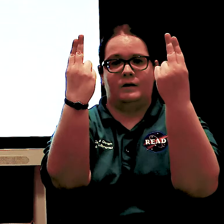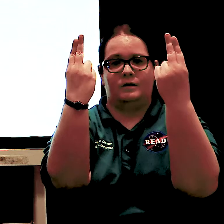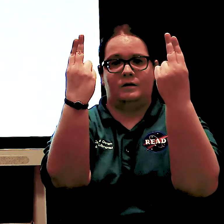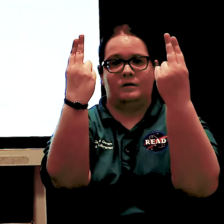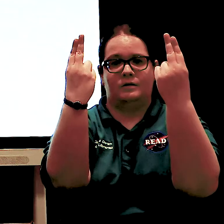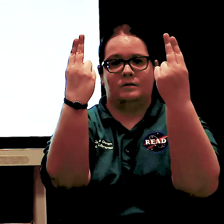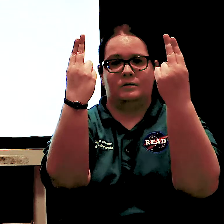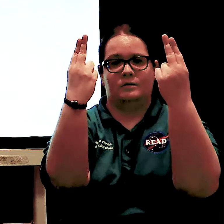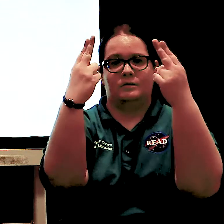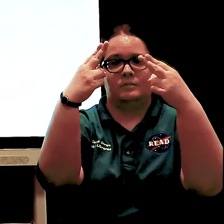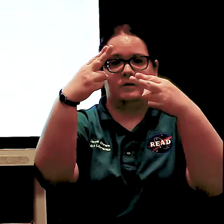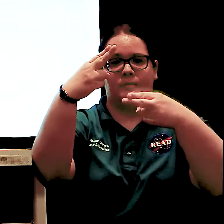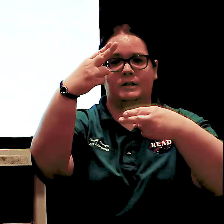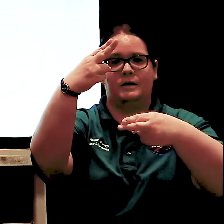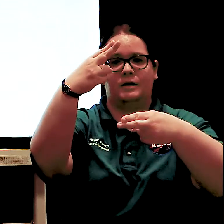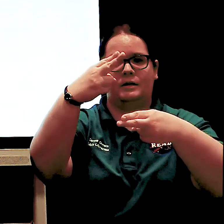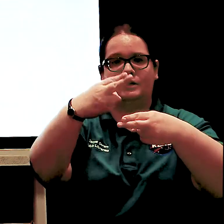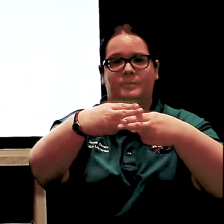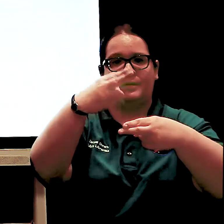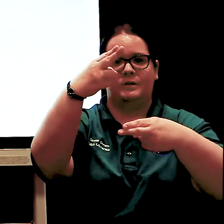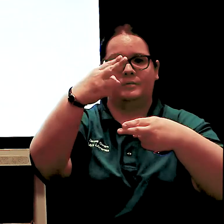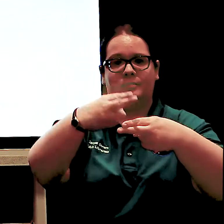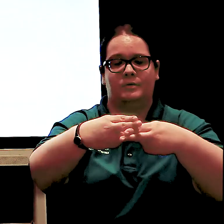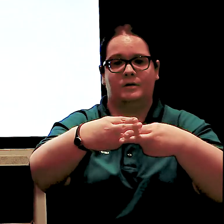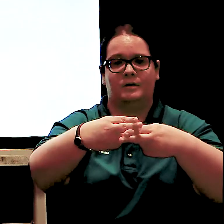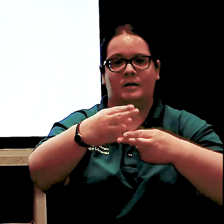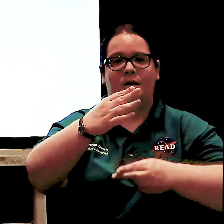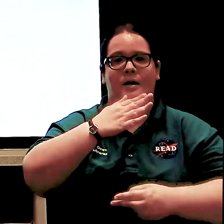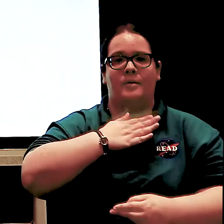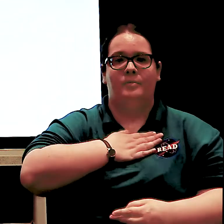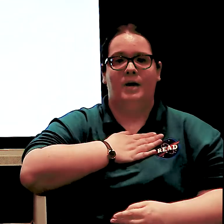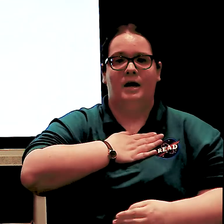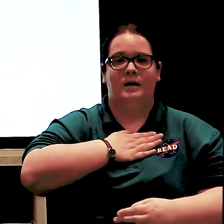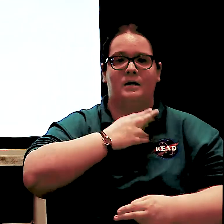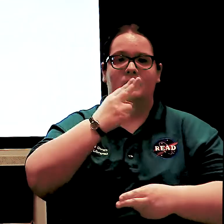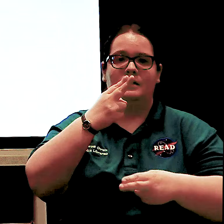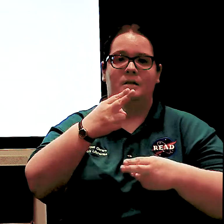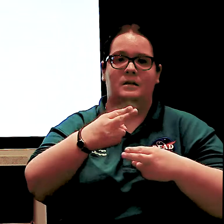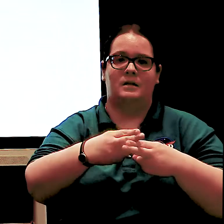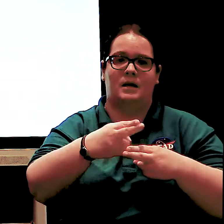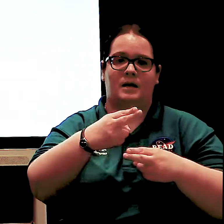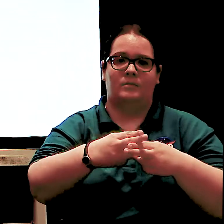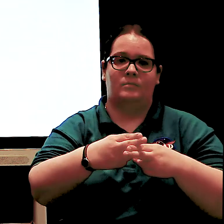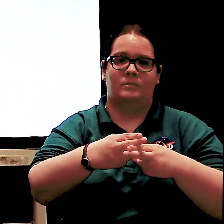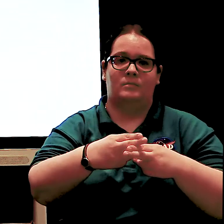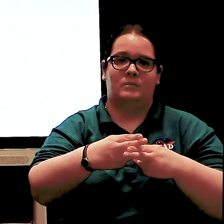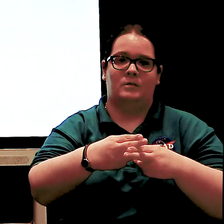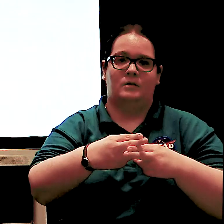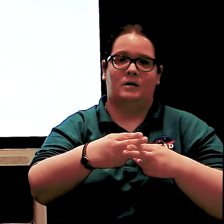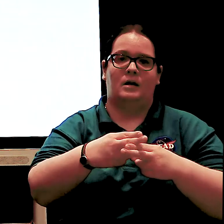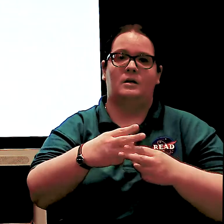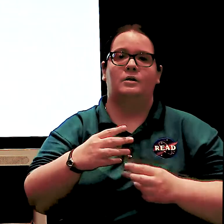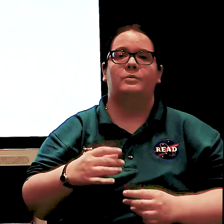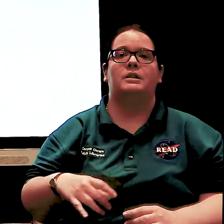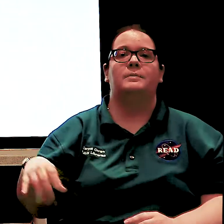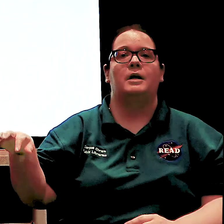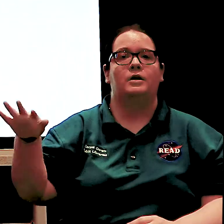fingers, put them together, and then just bounce them. My name. And then you would spell your